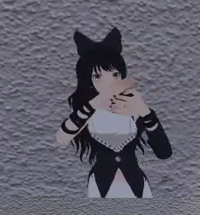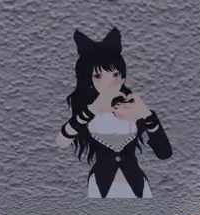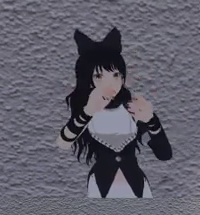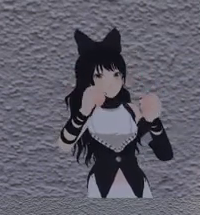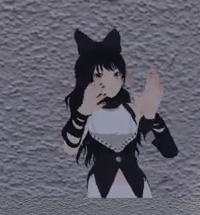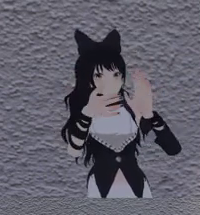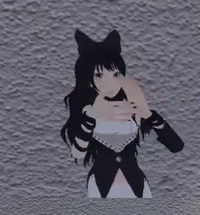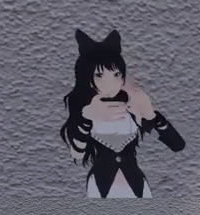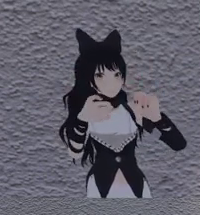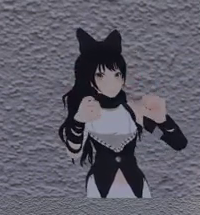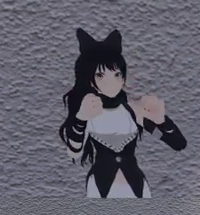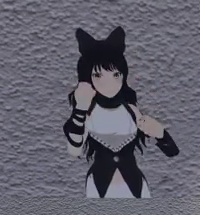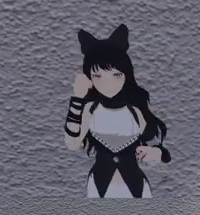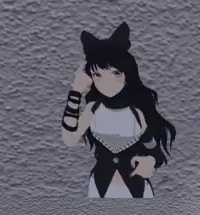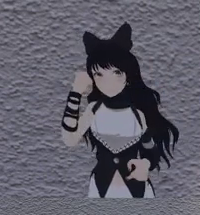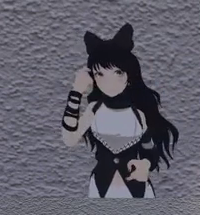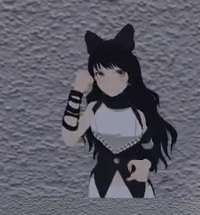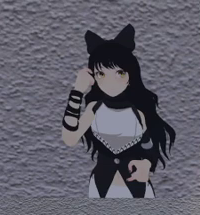Story.